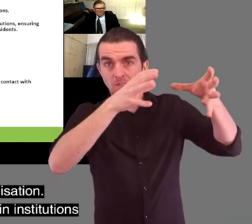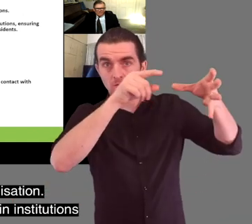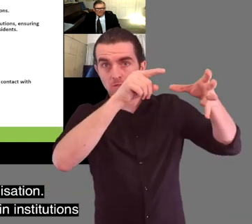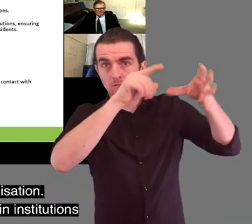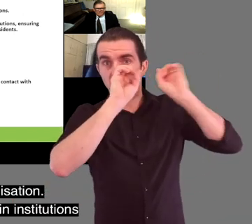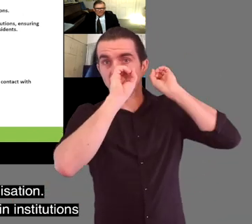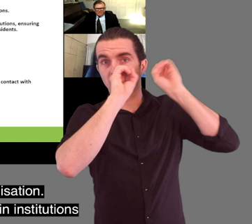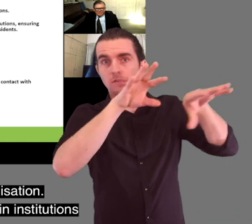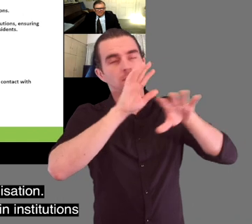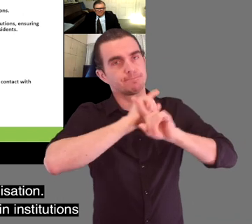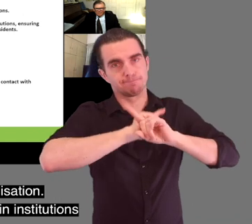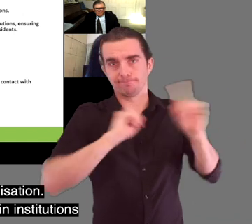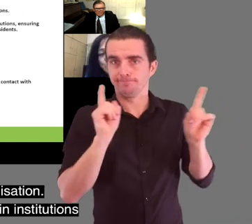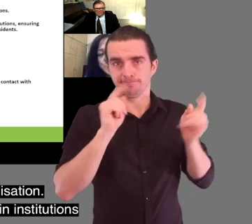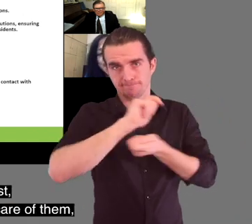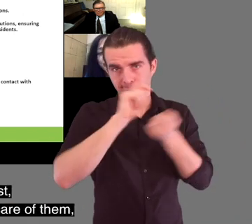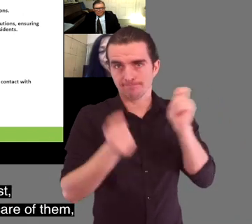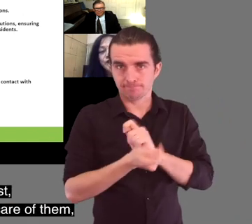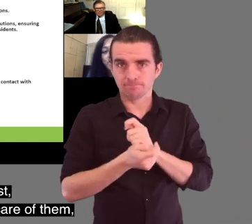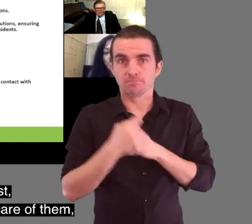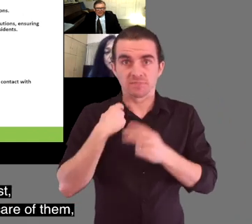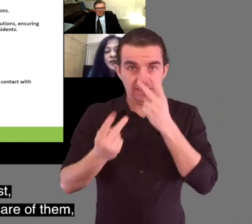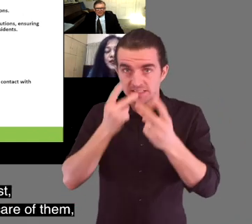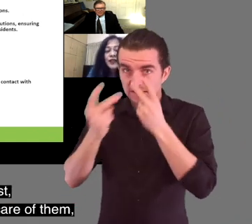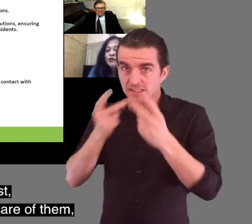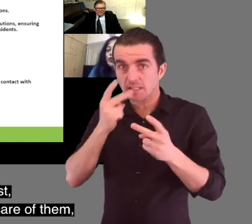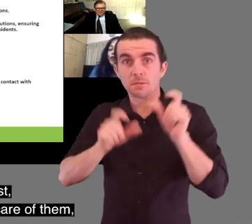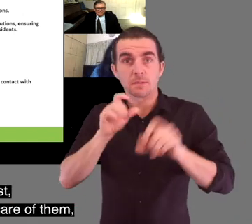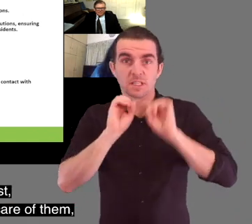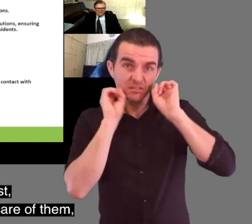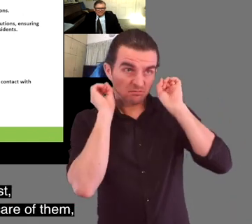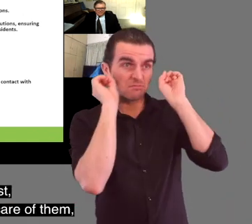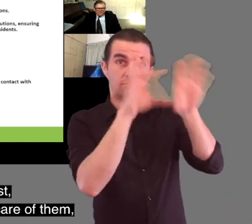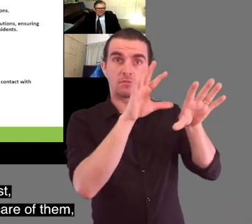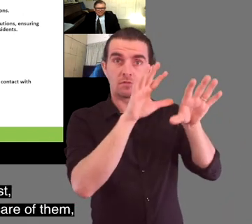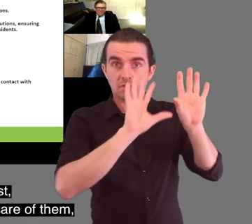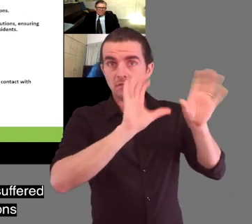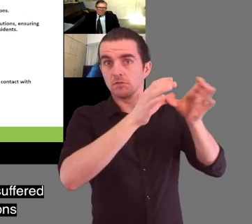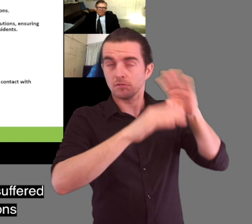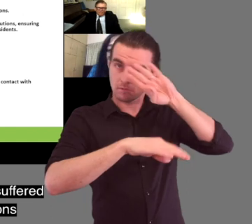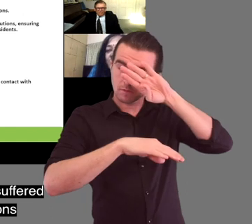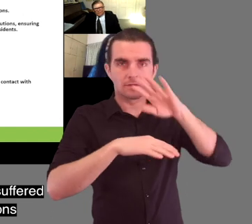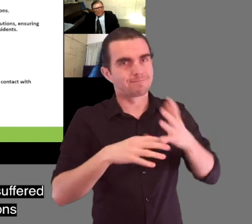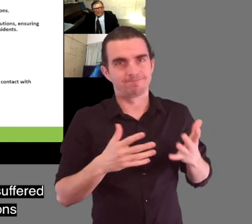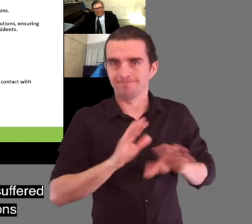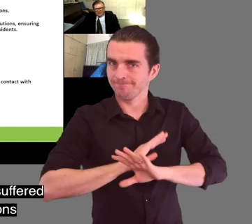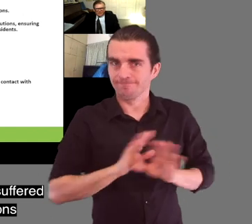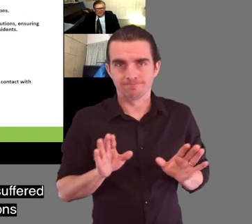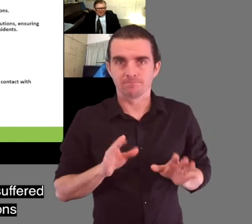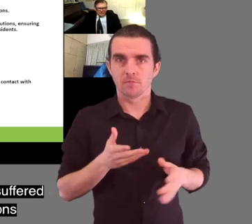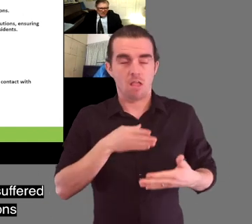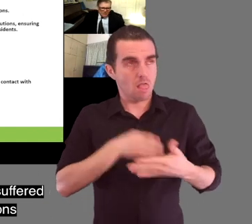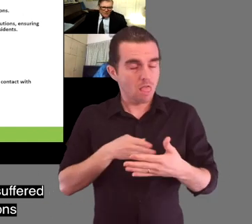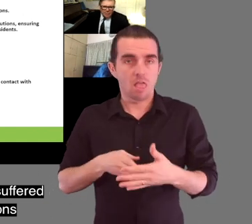world saw that people in institutions suffered the most. There was no one to take care of them, and